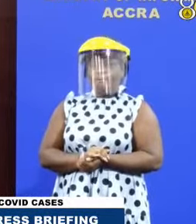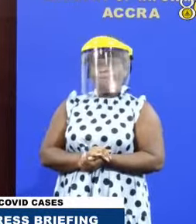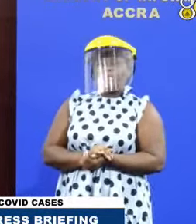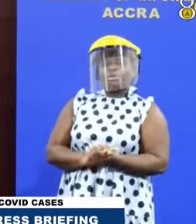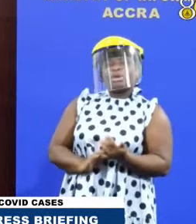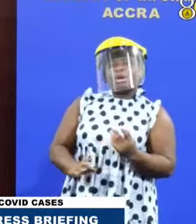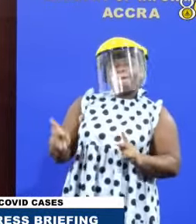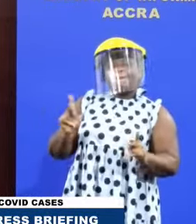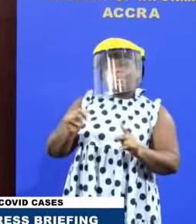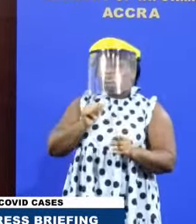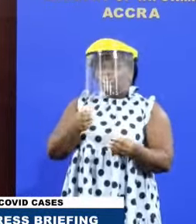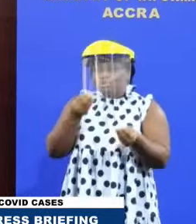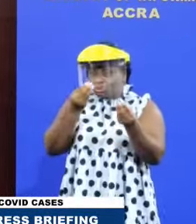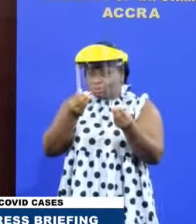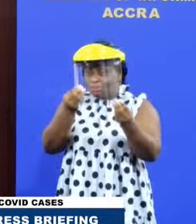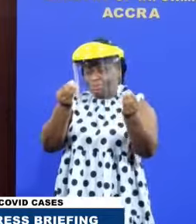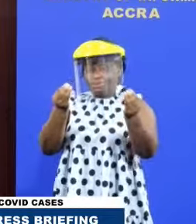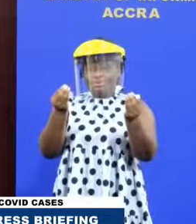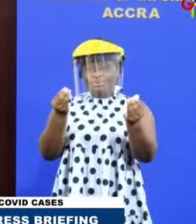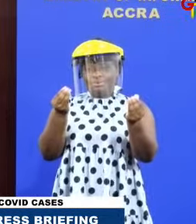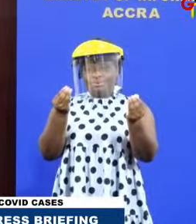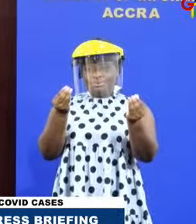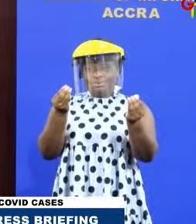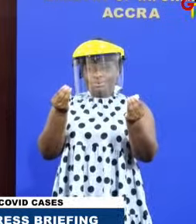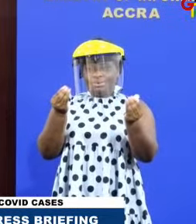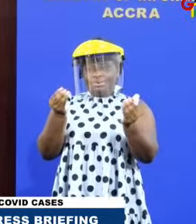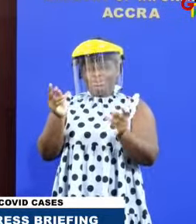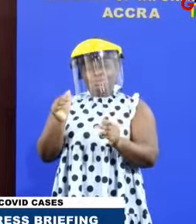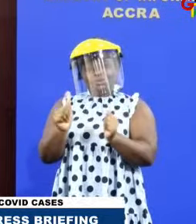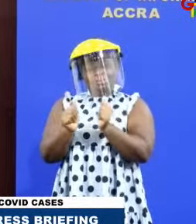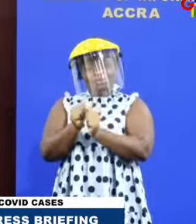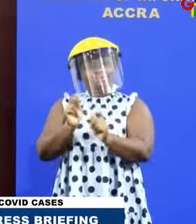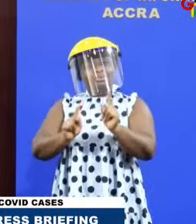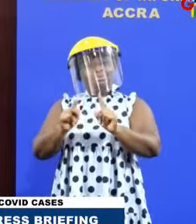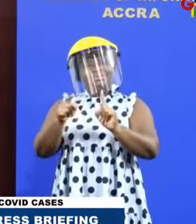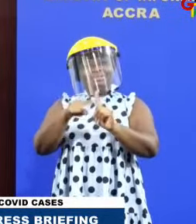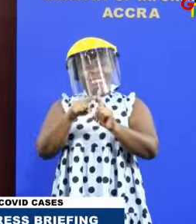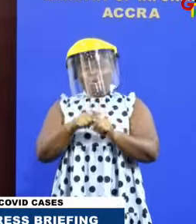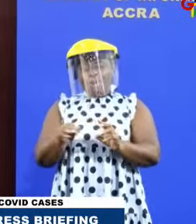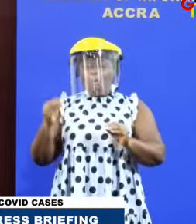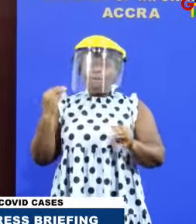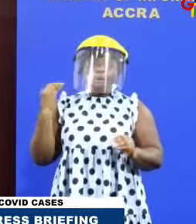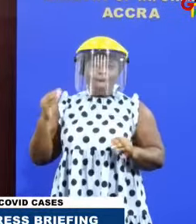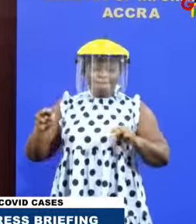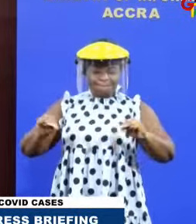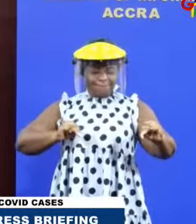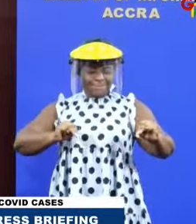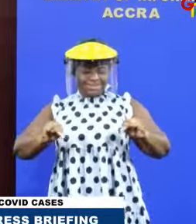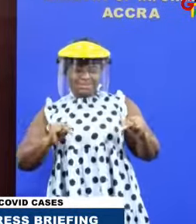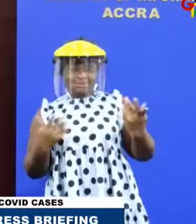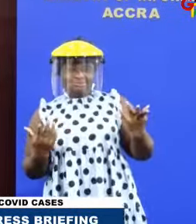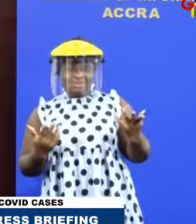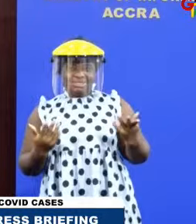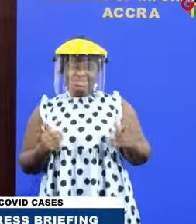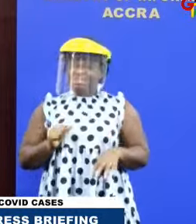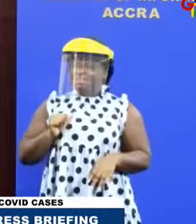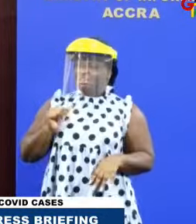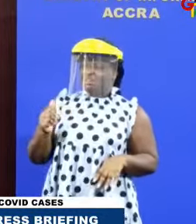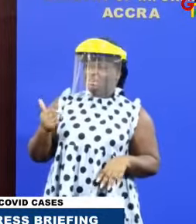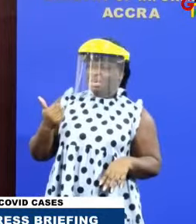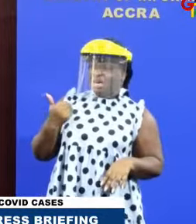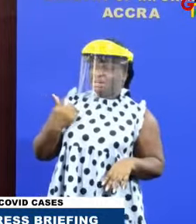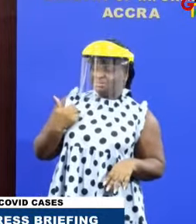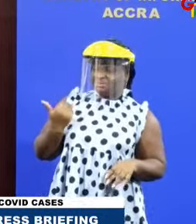Non-adherence to home isolation in protocols in person with COVID-19. We're doing home management, and we do not have,